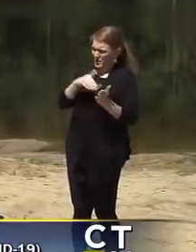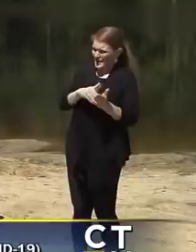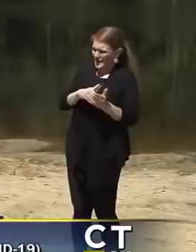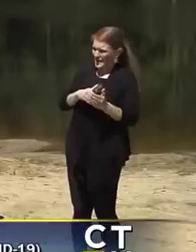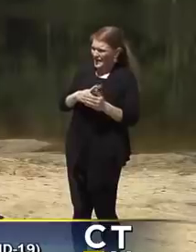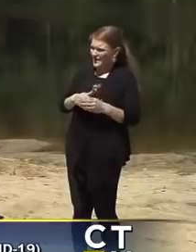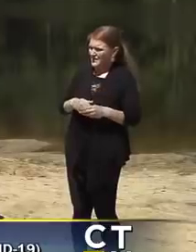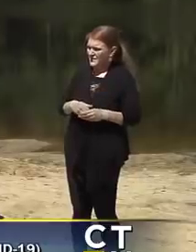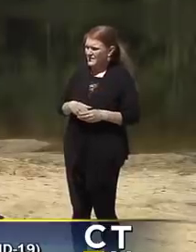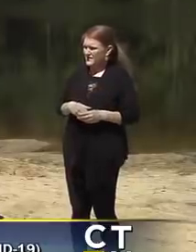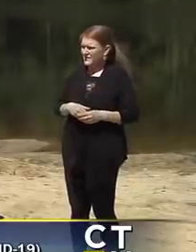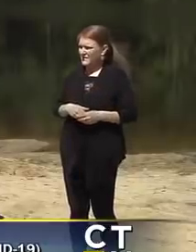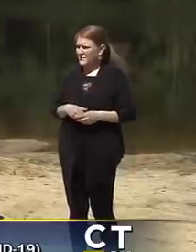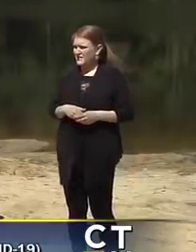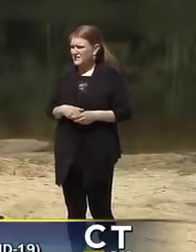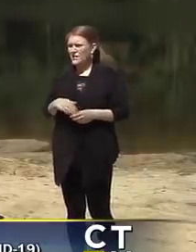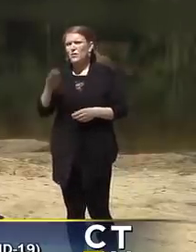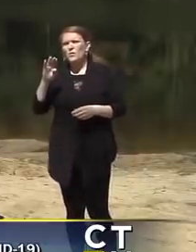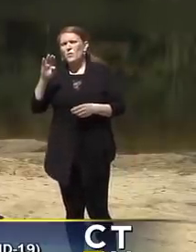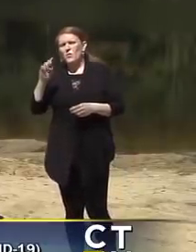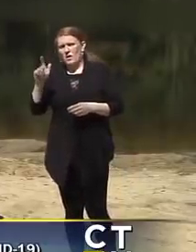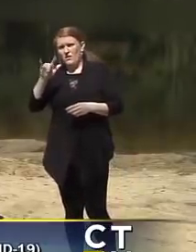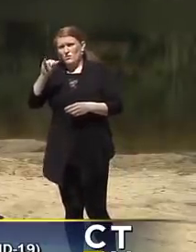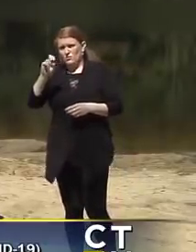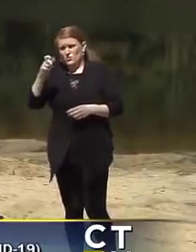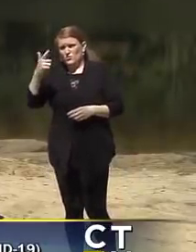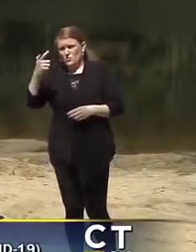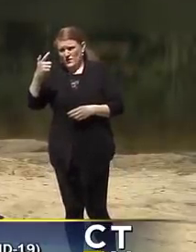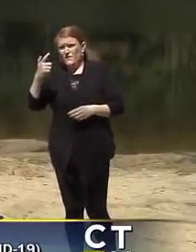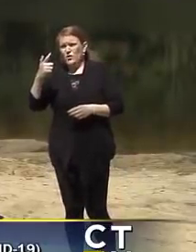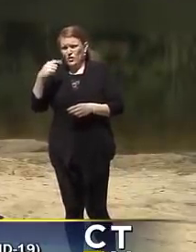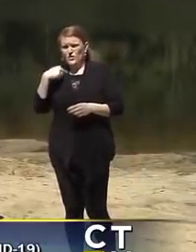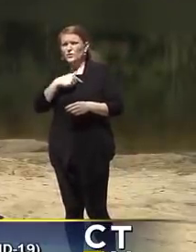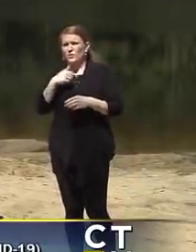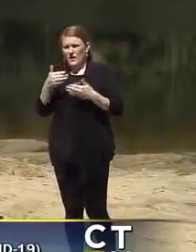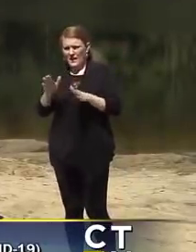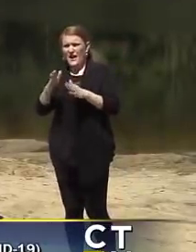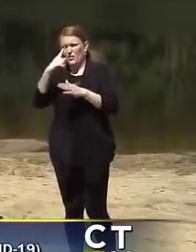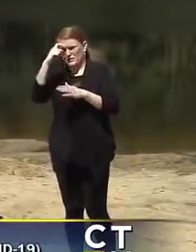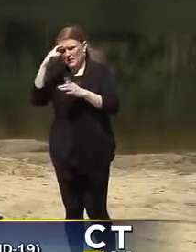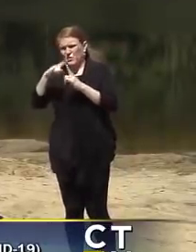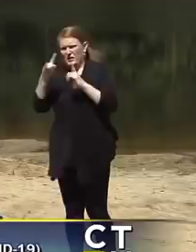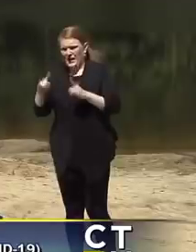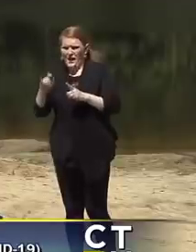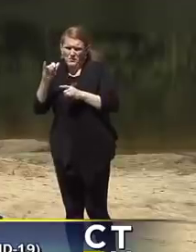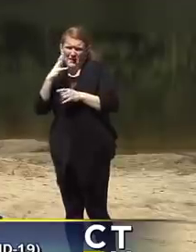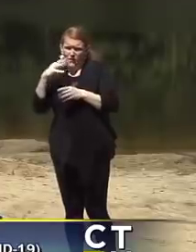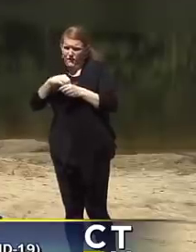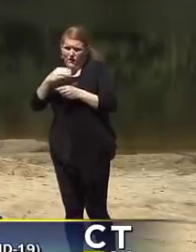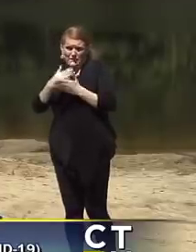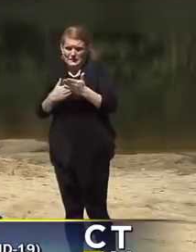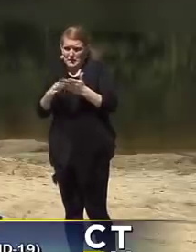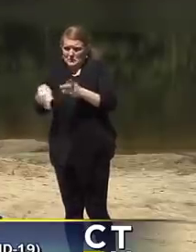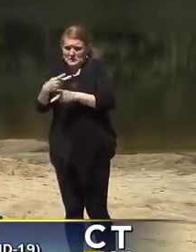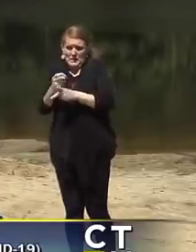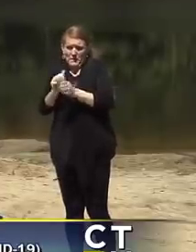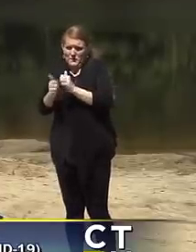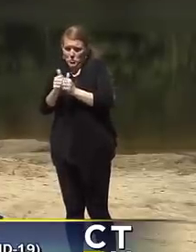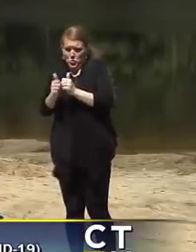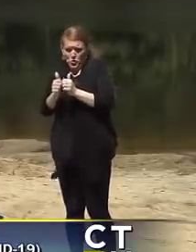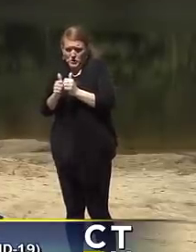doing the summer camps on June 21st, and that involves some types of youth sports. I think more formally we'll be able to